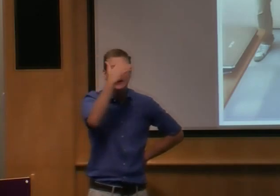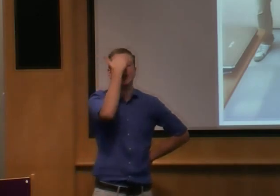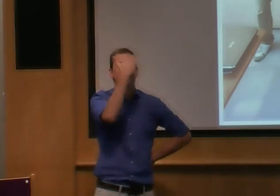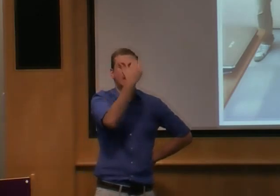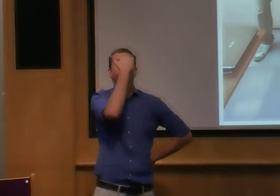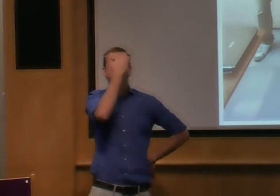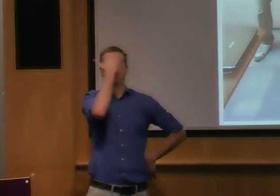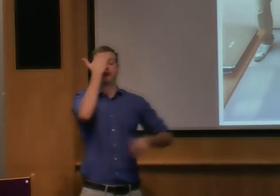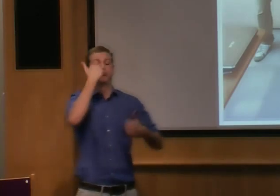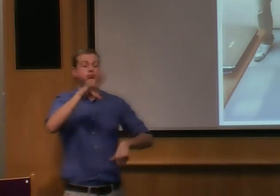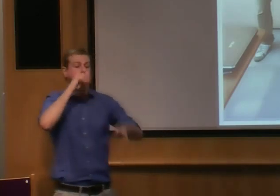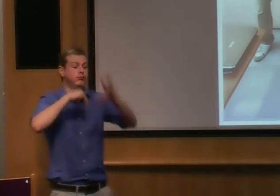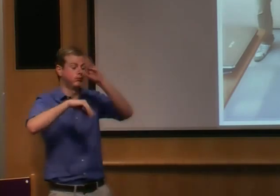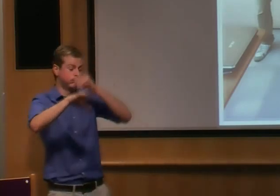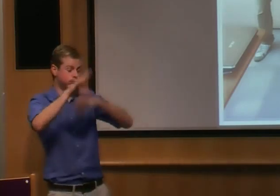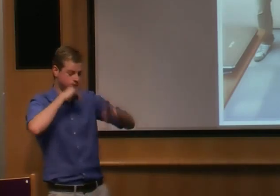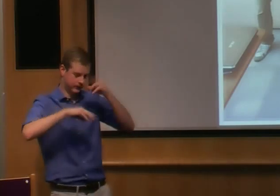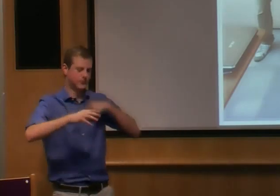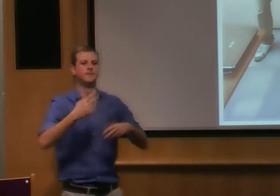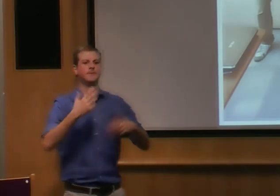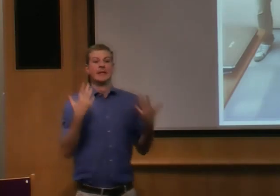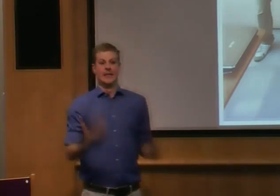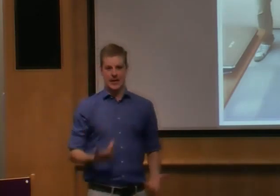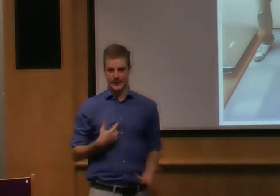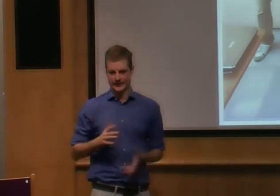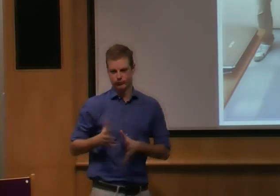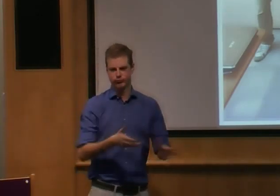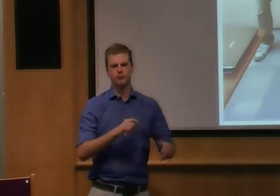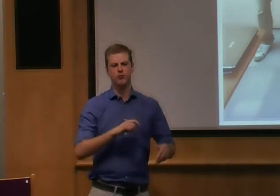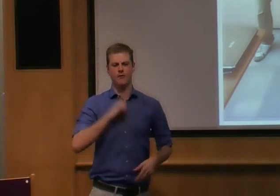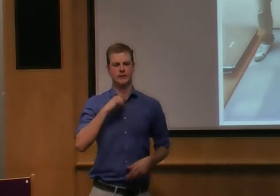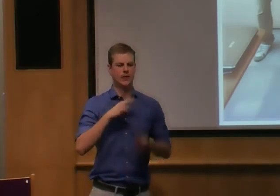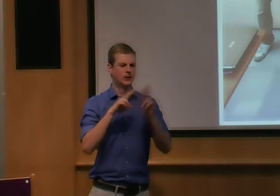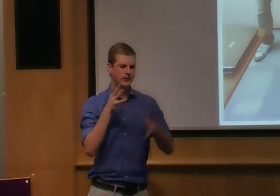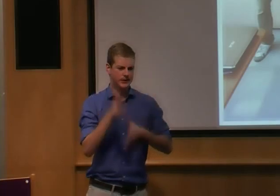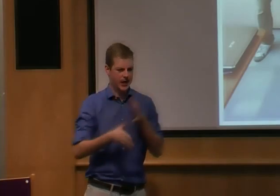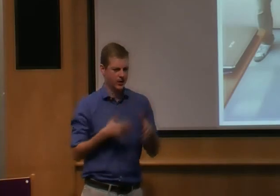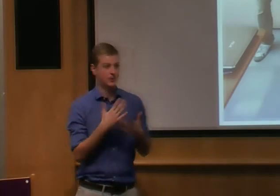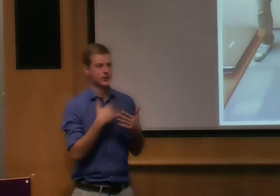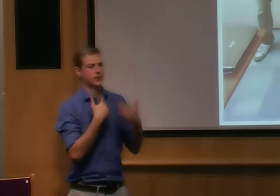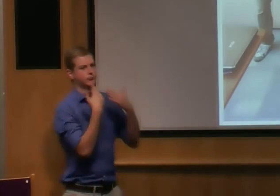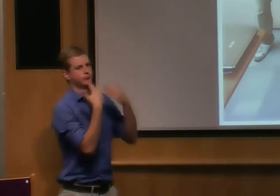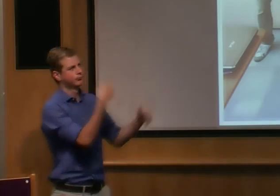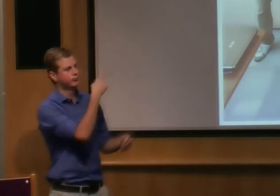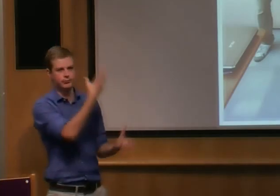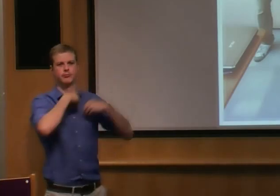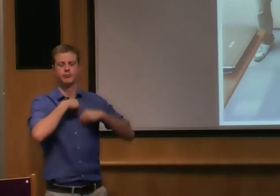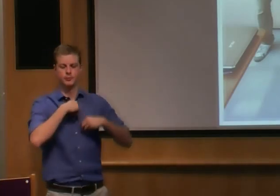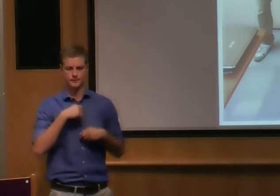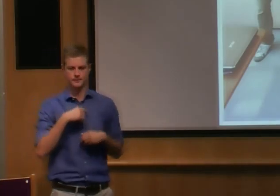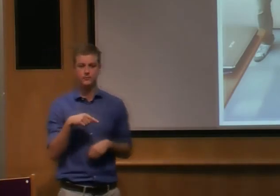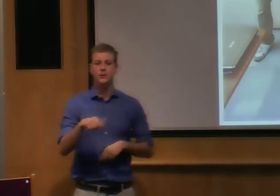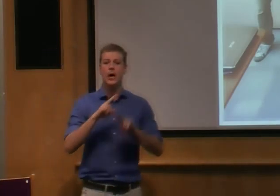register. And it was very, very difficult. It was lots of new signs that I was having to learn. Now, I'm very,